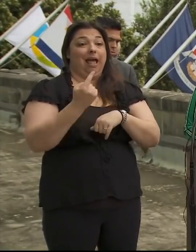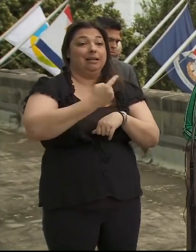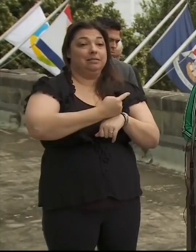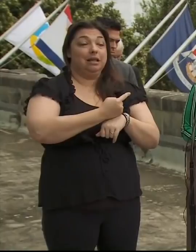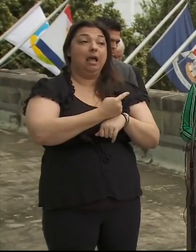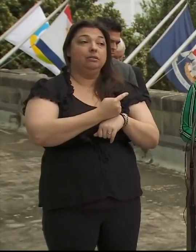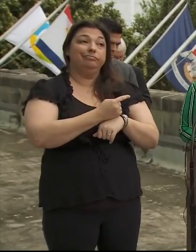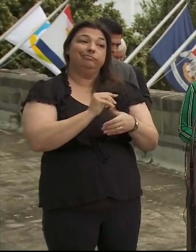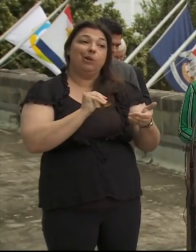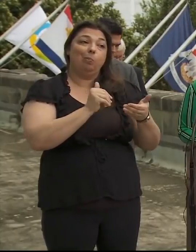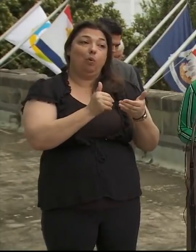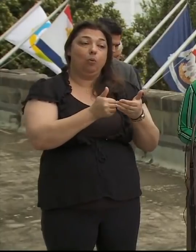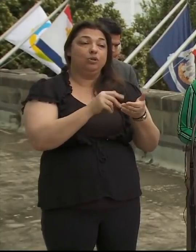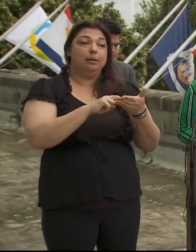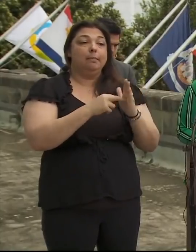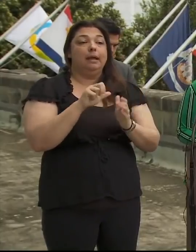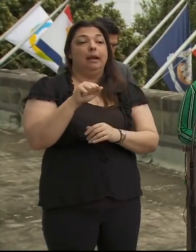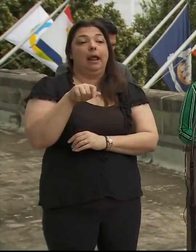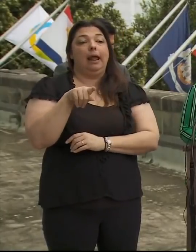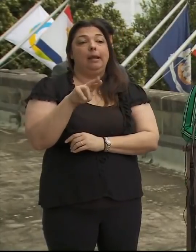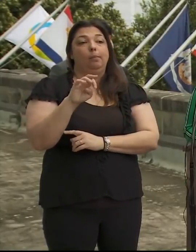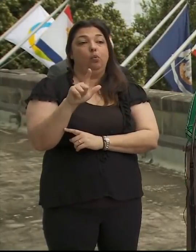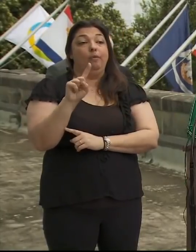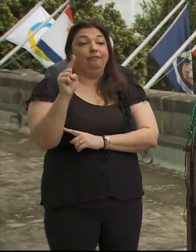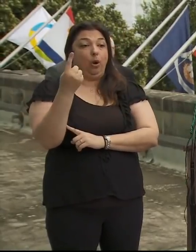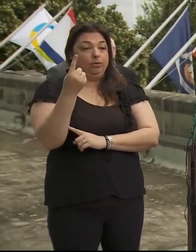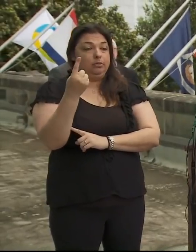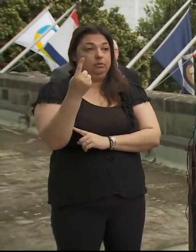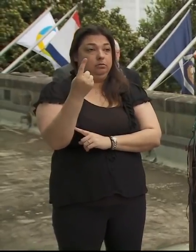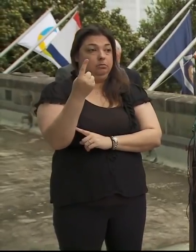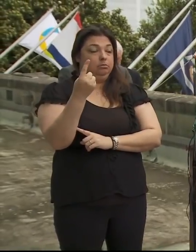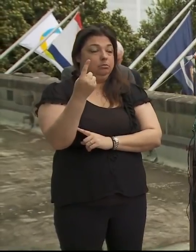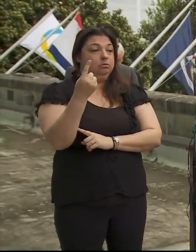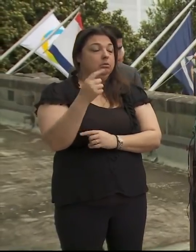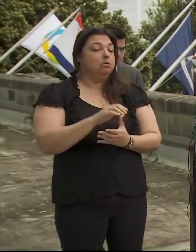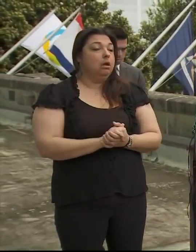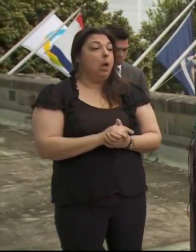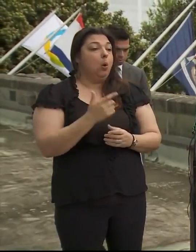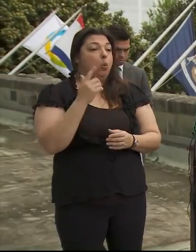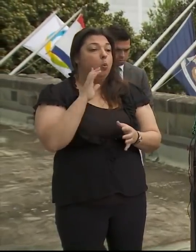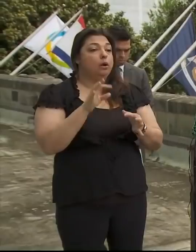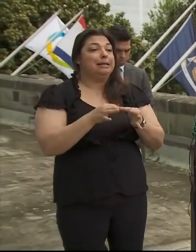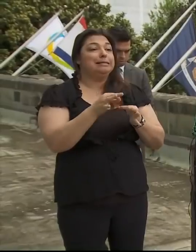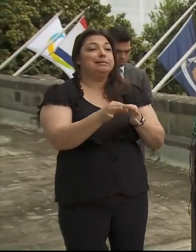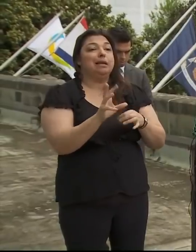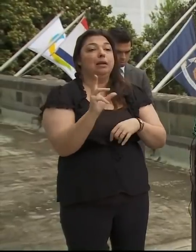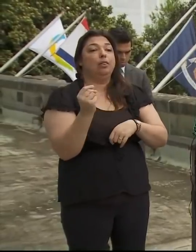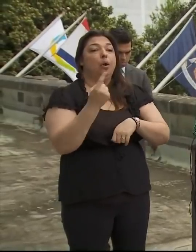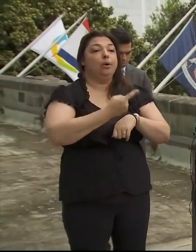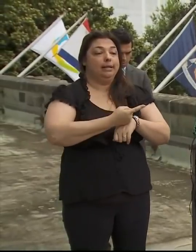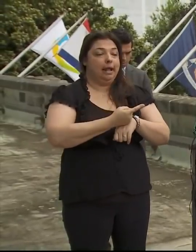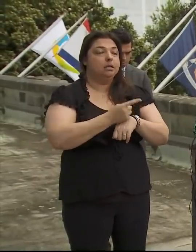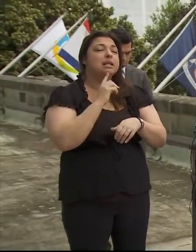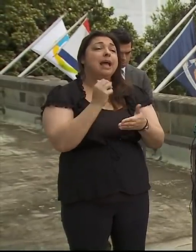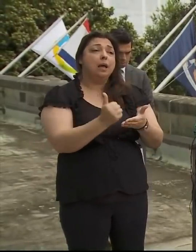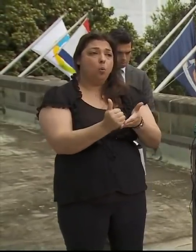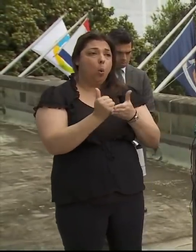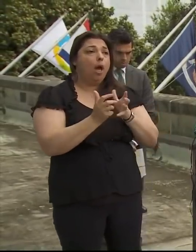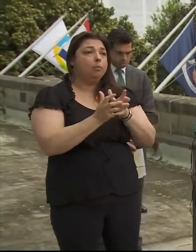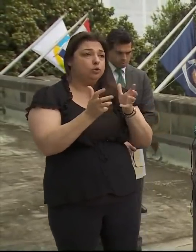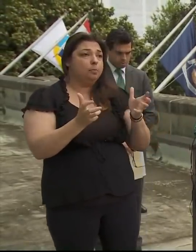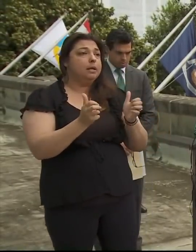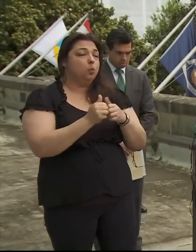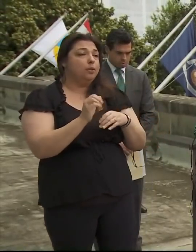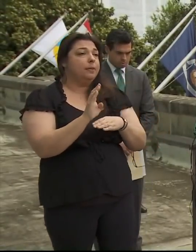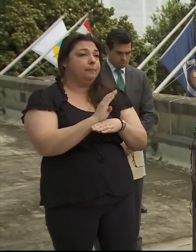fastly approaching, meaning April 1st, and we're extending that out 30 days. It will help tremendously with